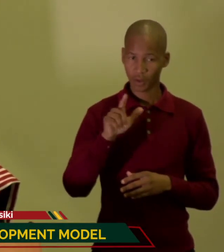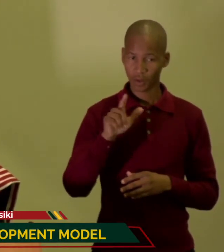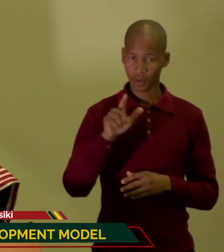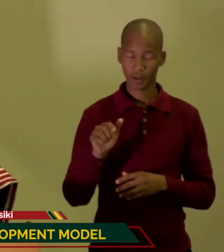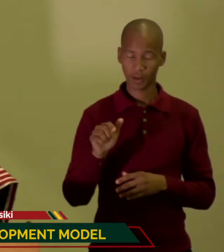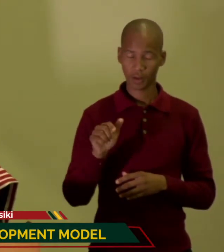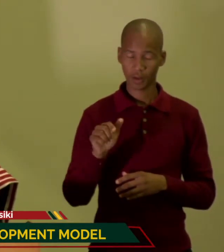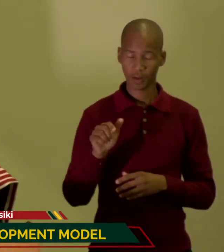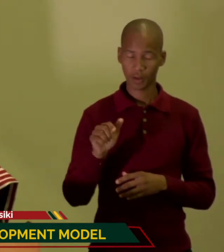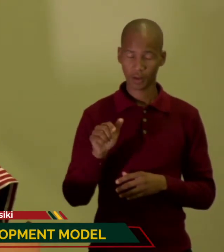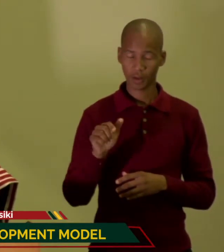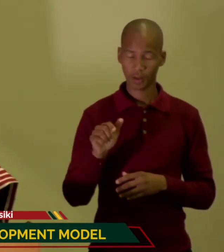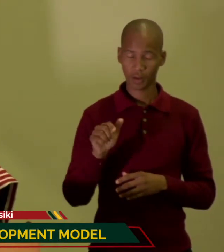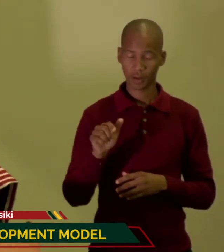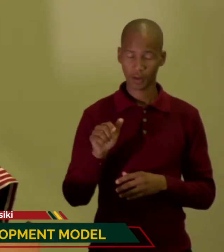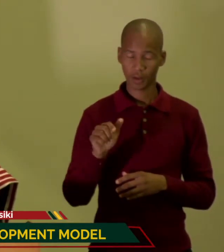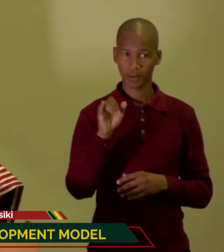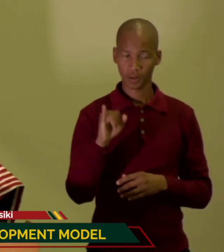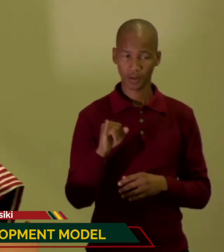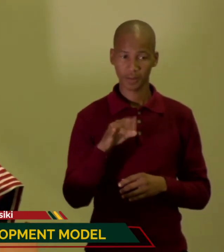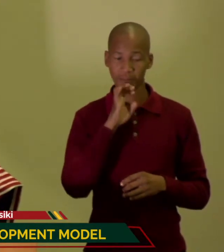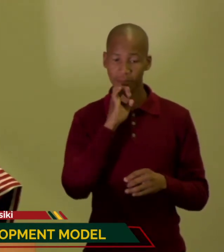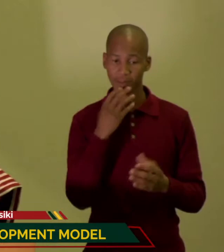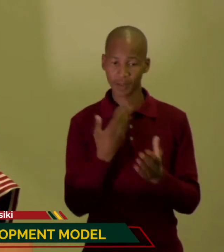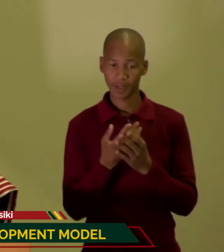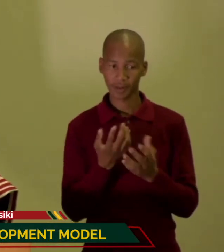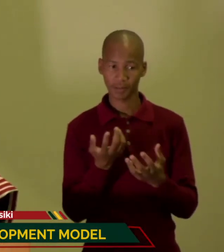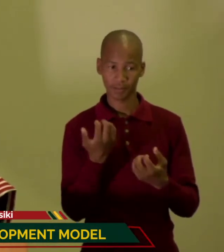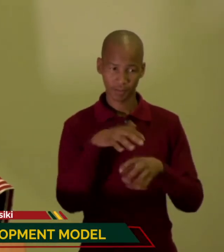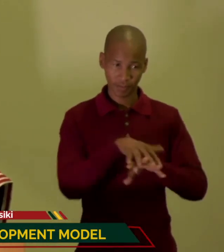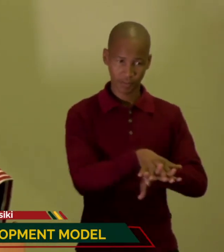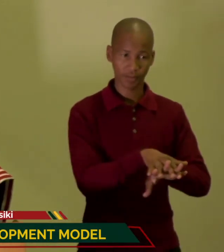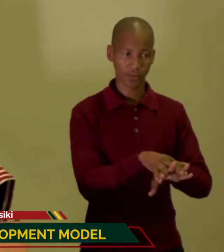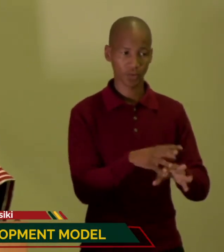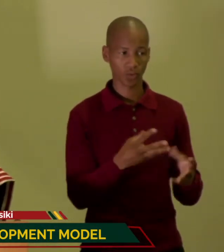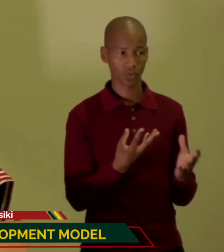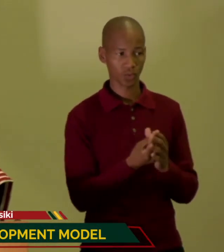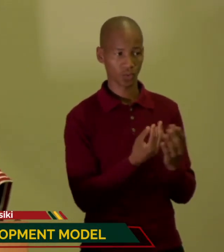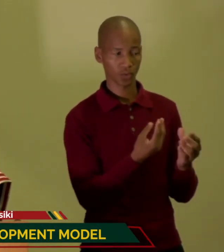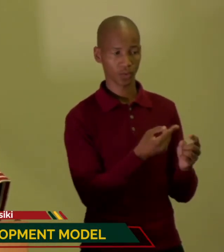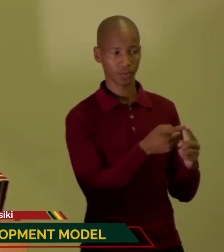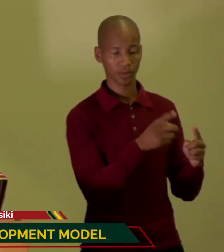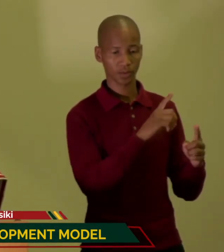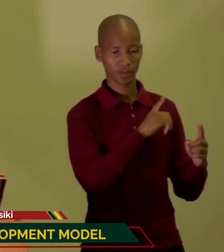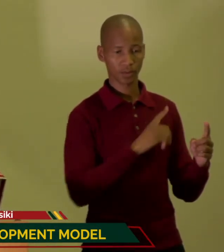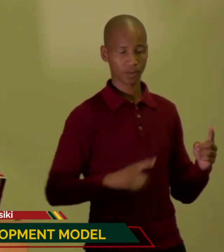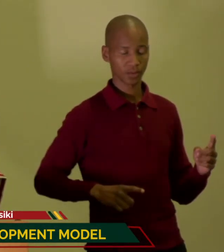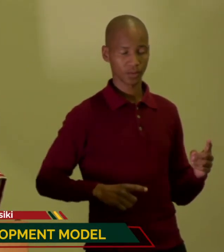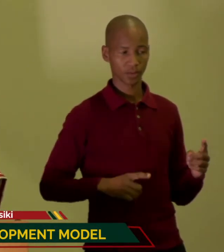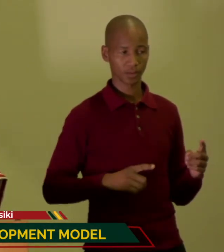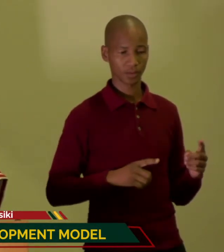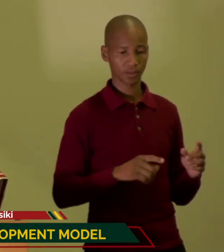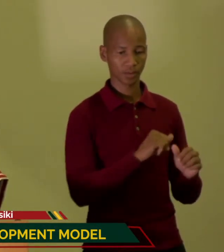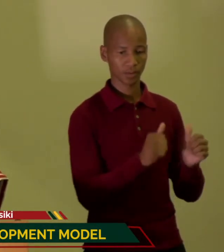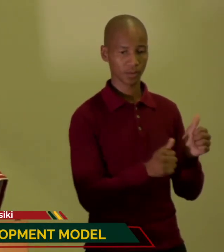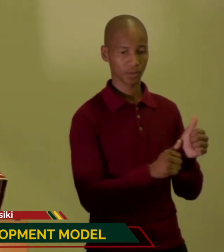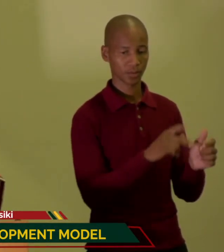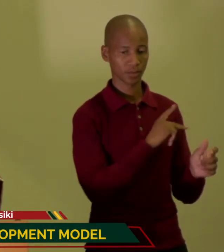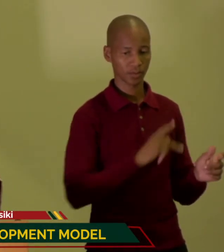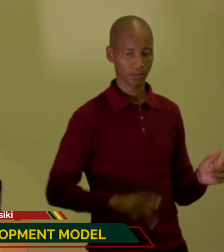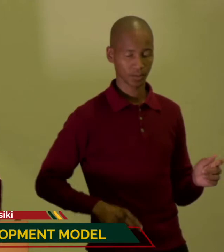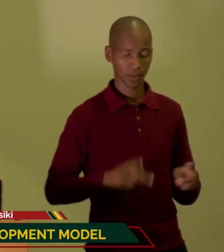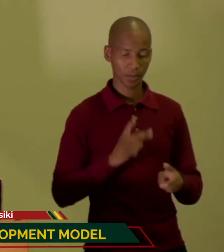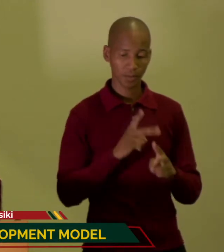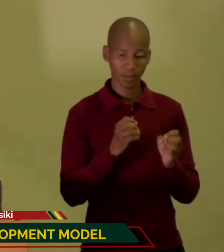Lusikisiki, they get a chance to interact with the deputy president and also ensure that their